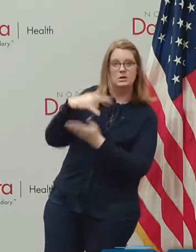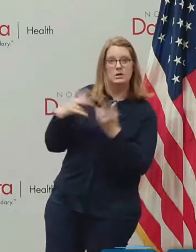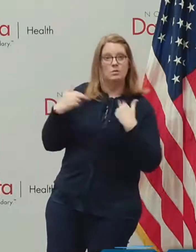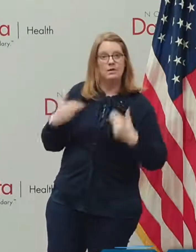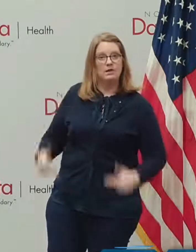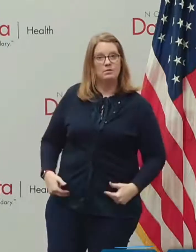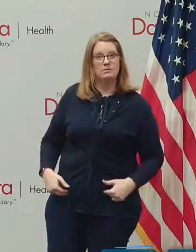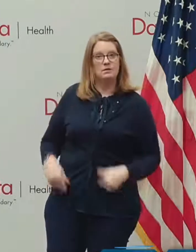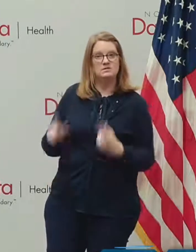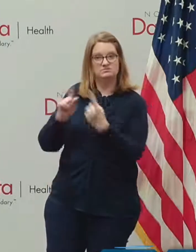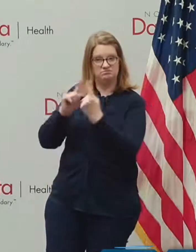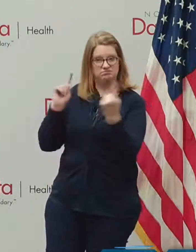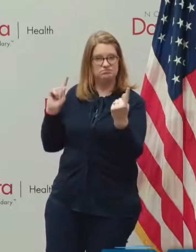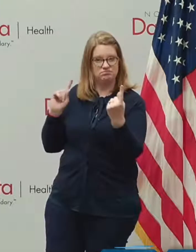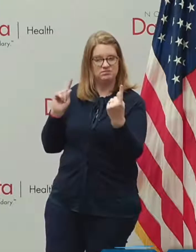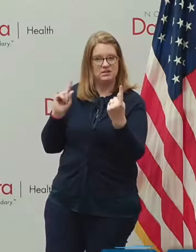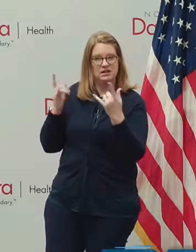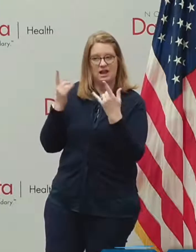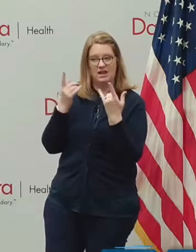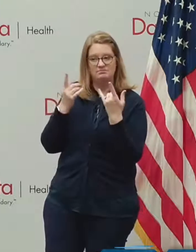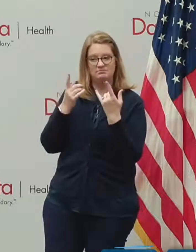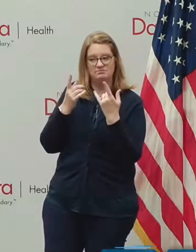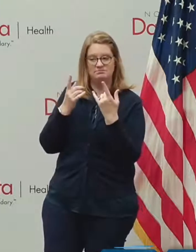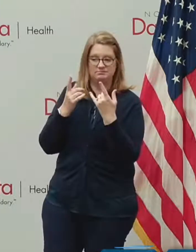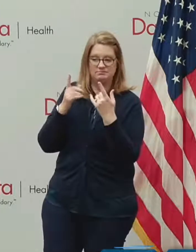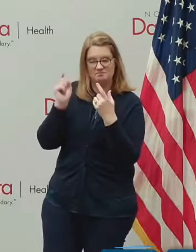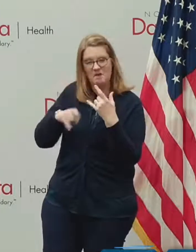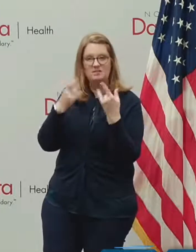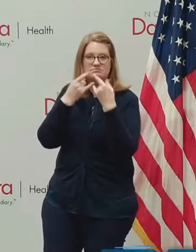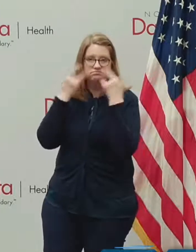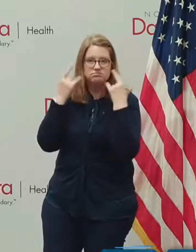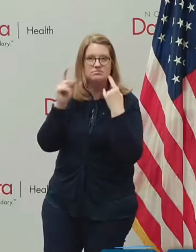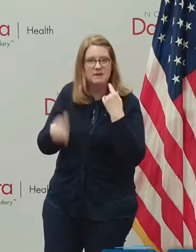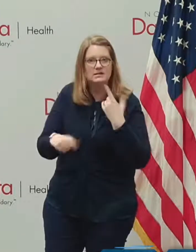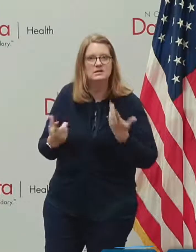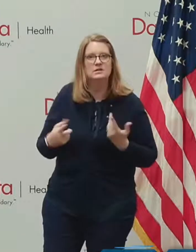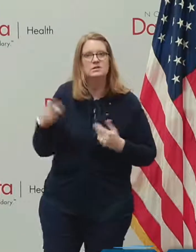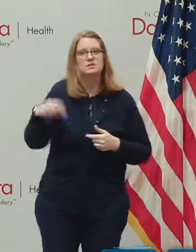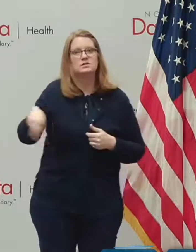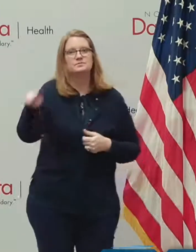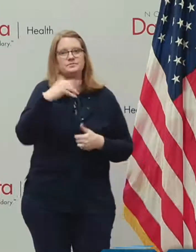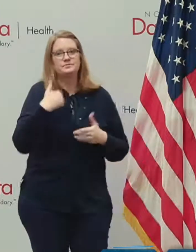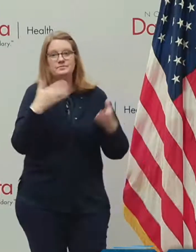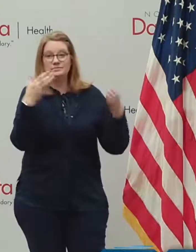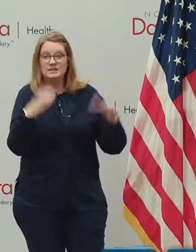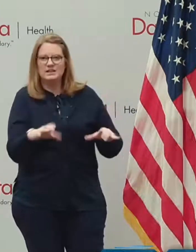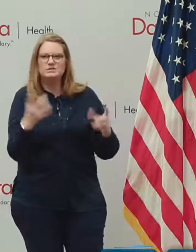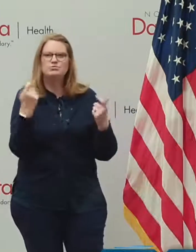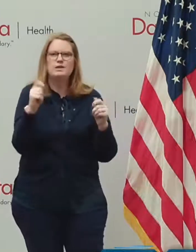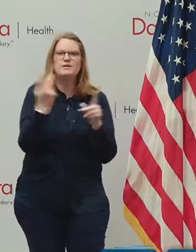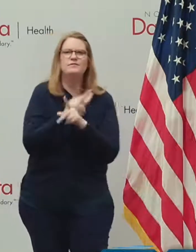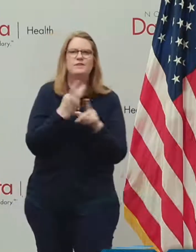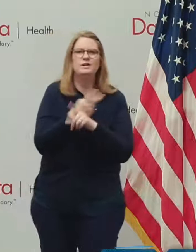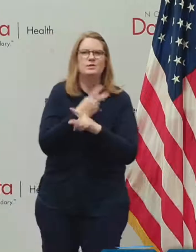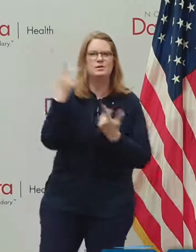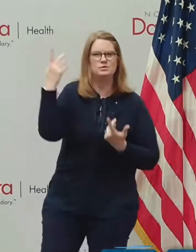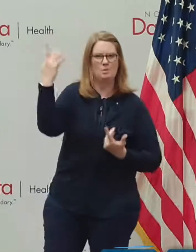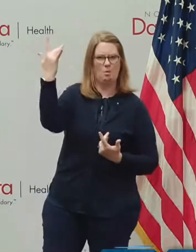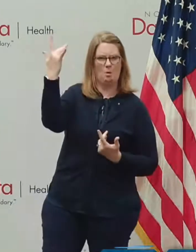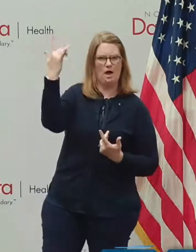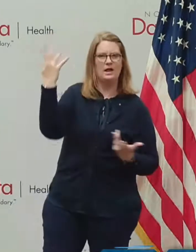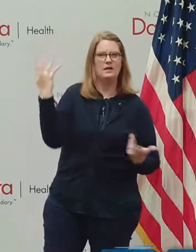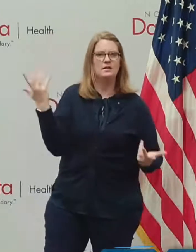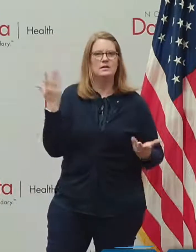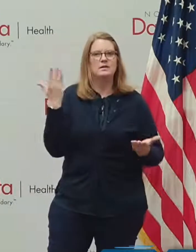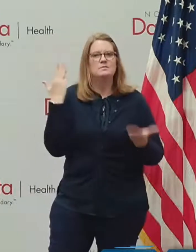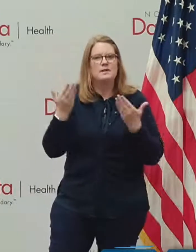increase transmission rates. We just know that. And so everybody has a chance, and when you're finding your why, you can look to find your why,